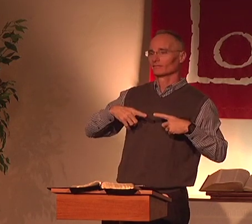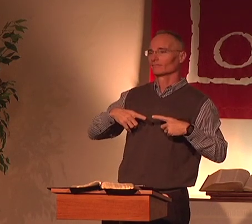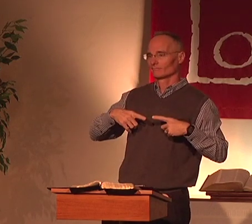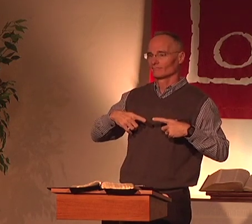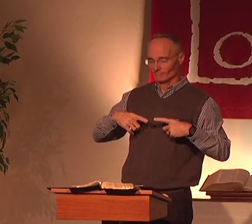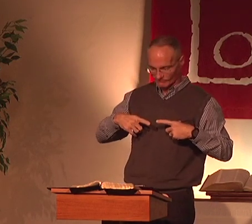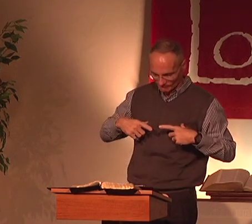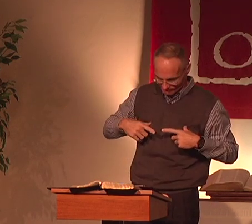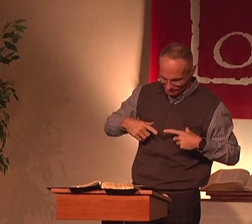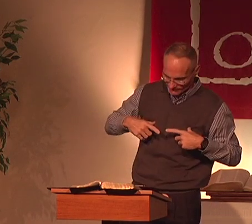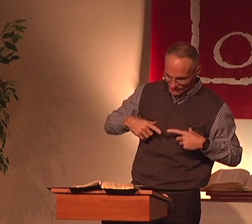then he Retired